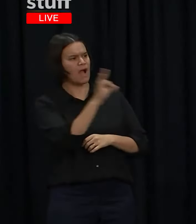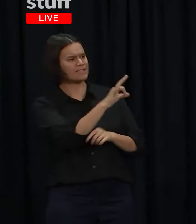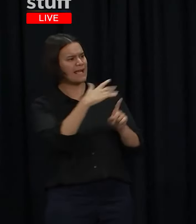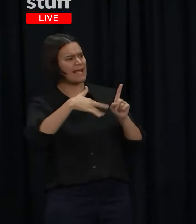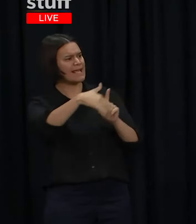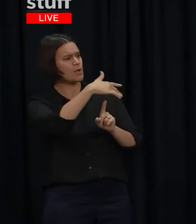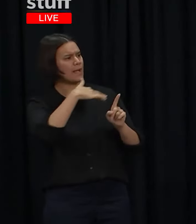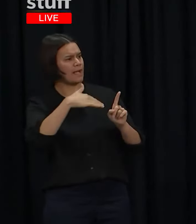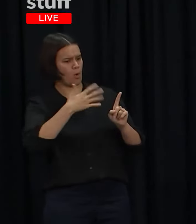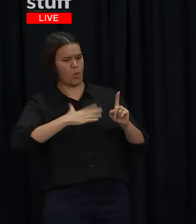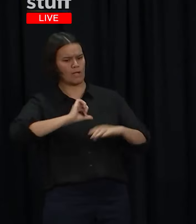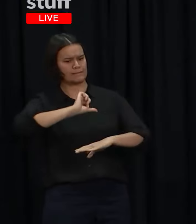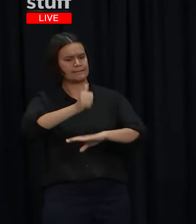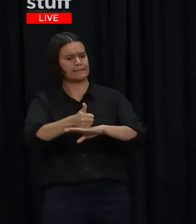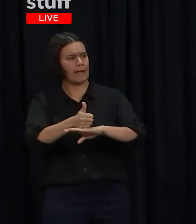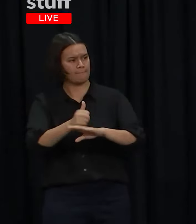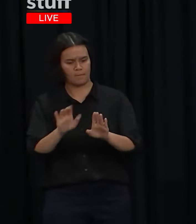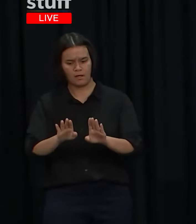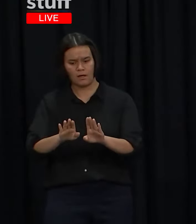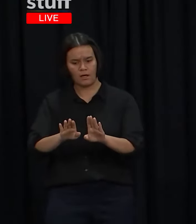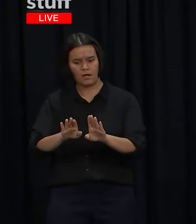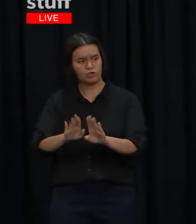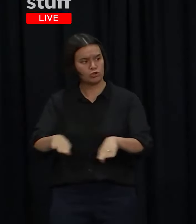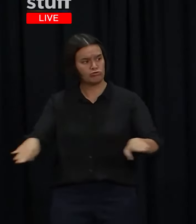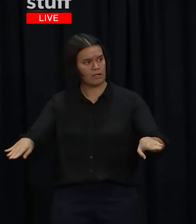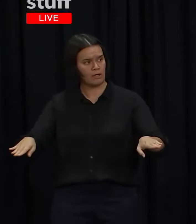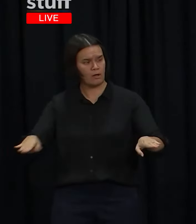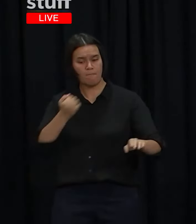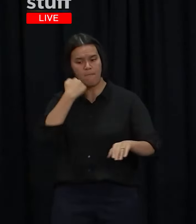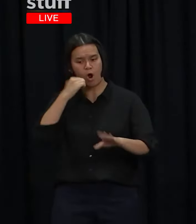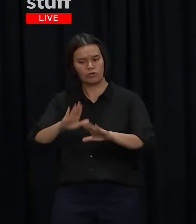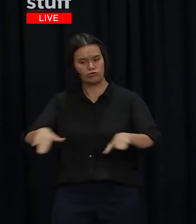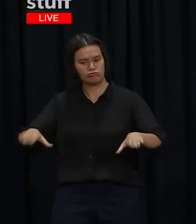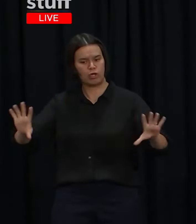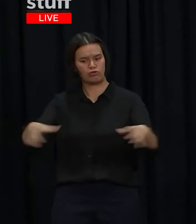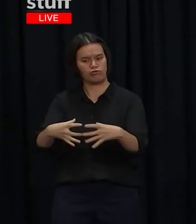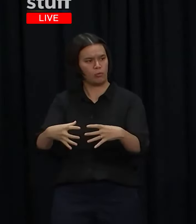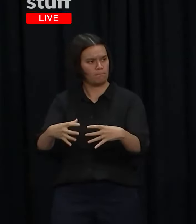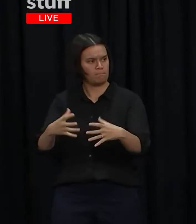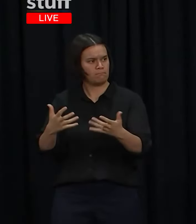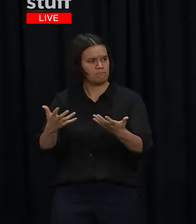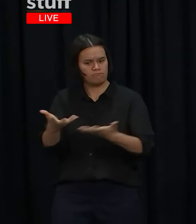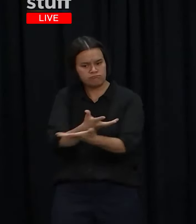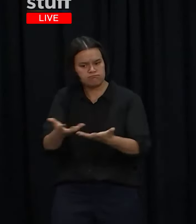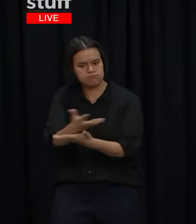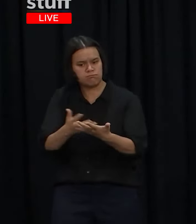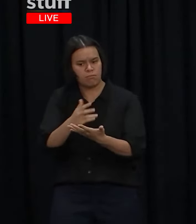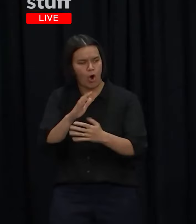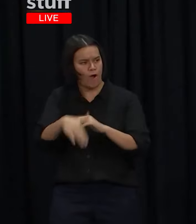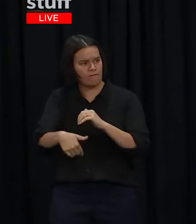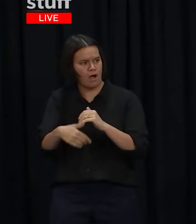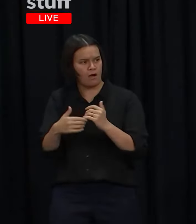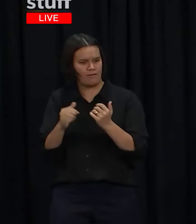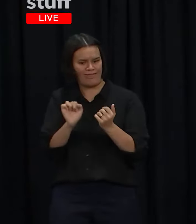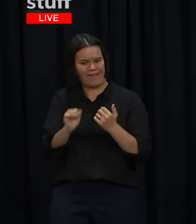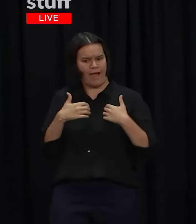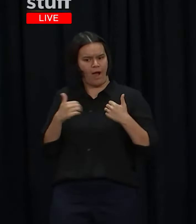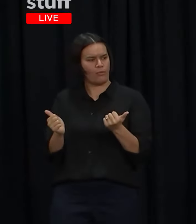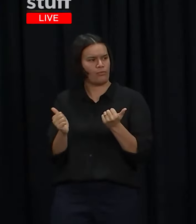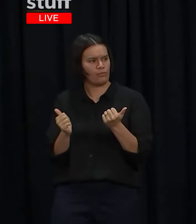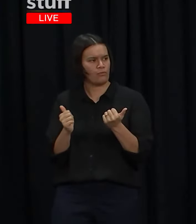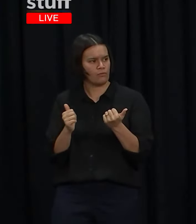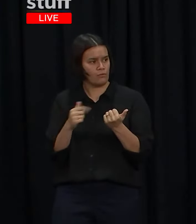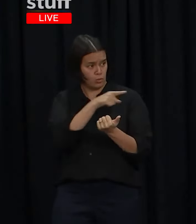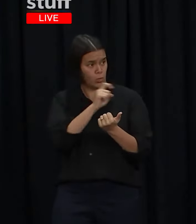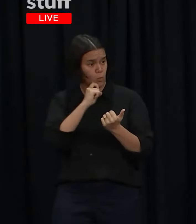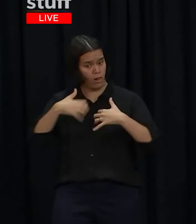vaccination task force for Tamariki, given that we're trailing behind. Will you consider that as well too? Well, actually, we've